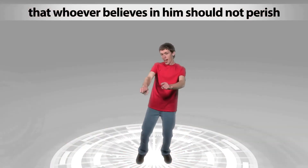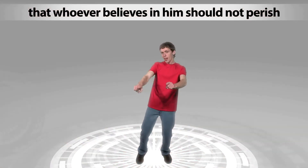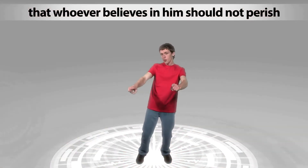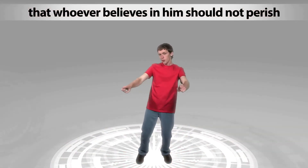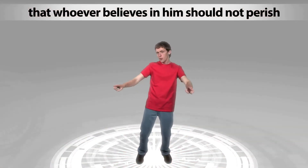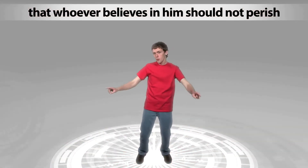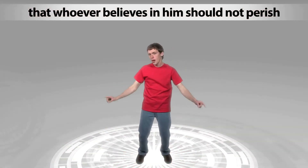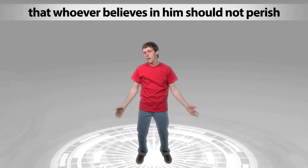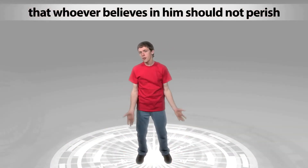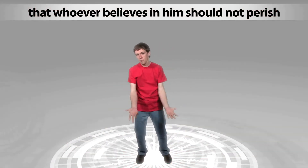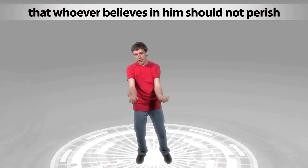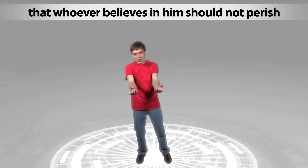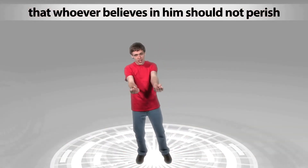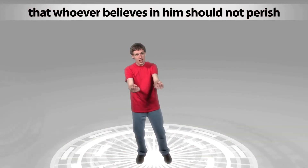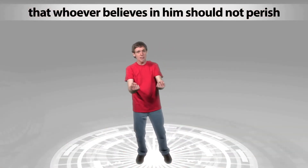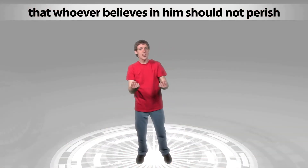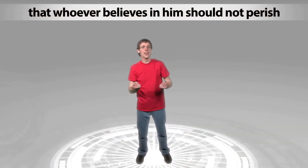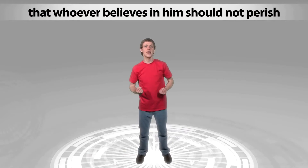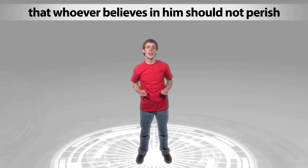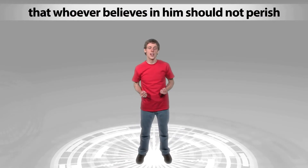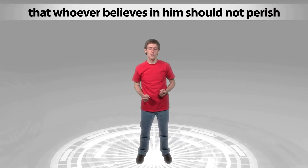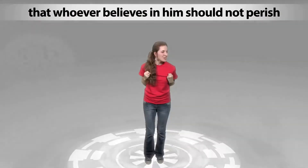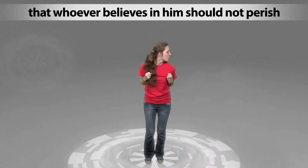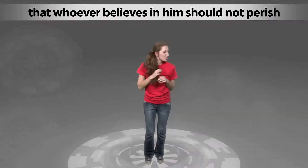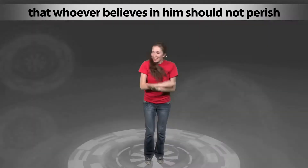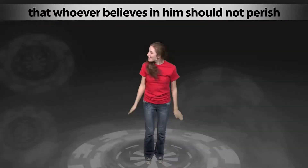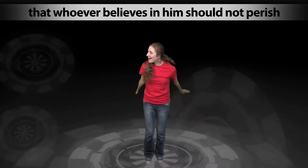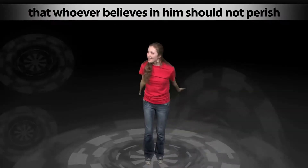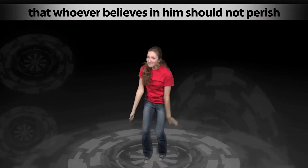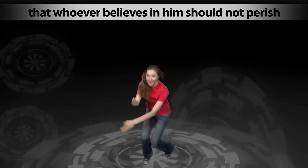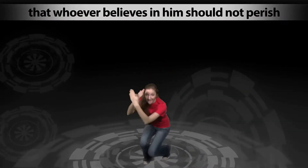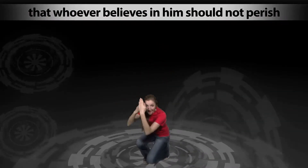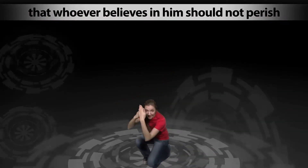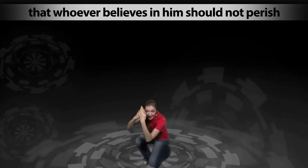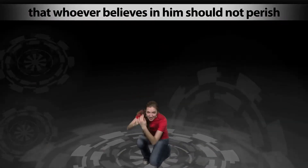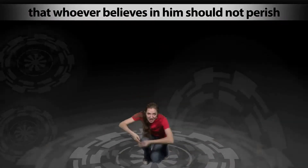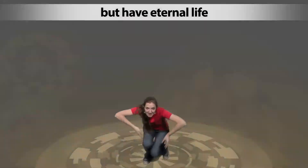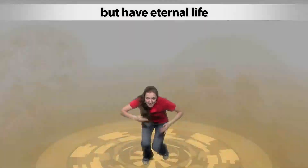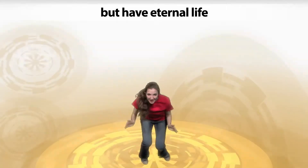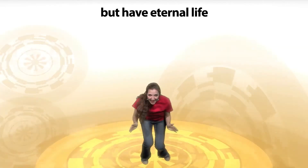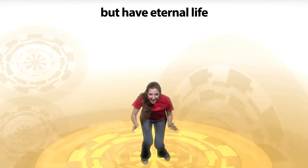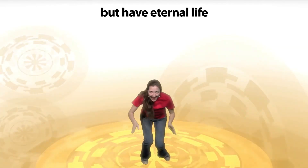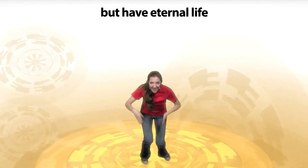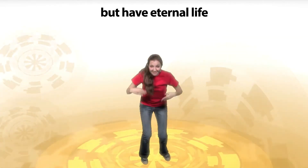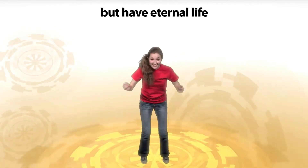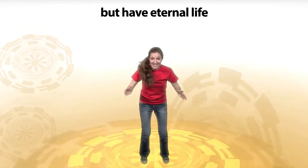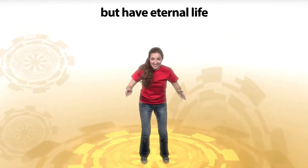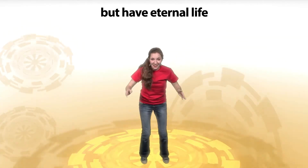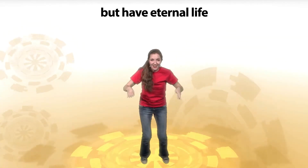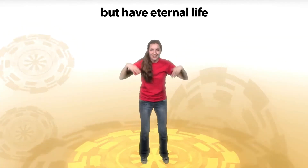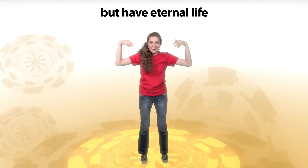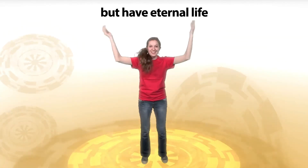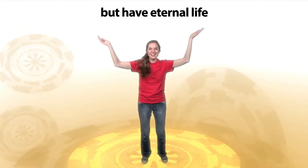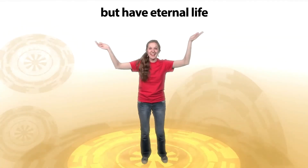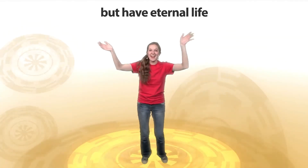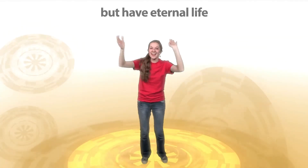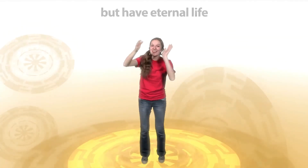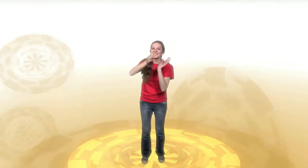that whoever believes in him should not perish but have eternal life.